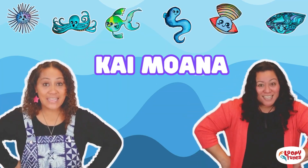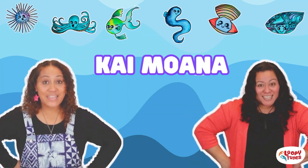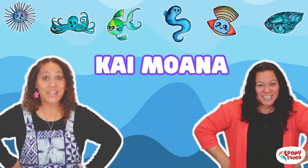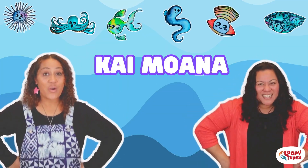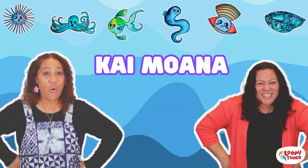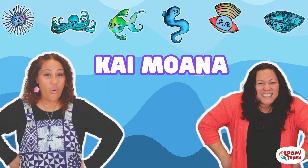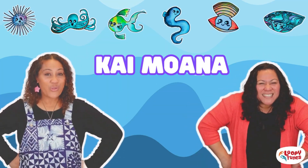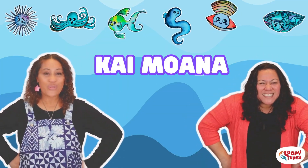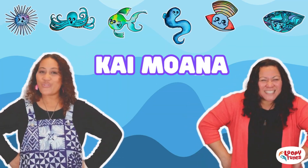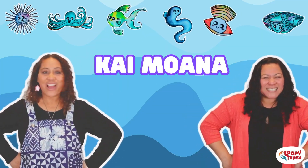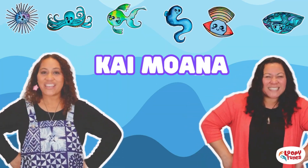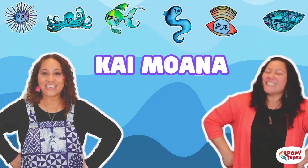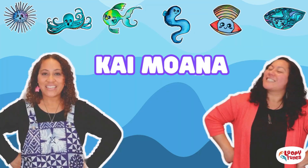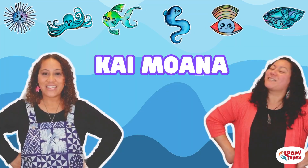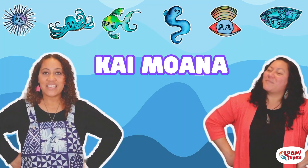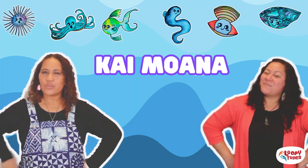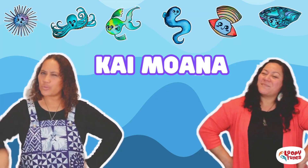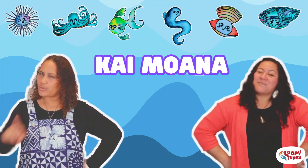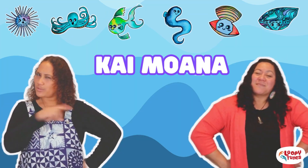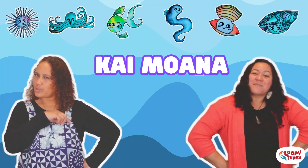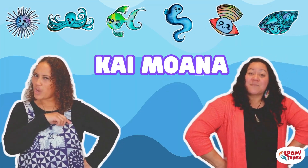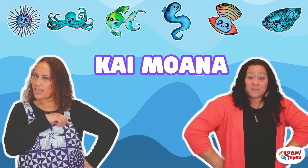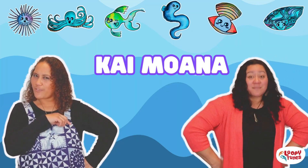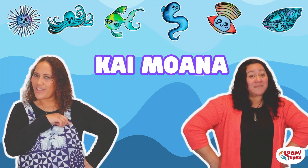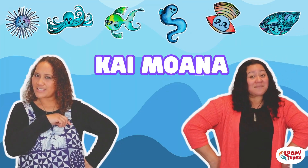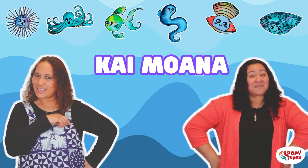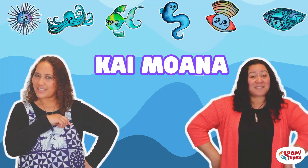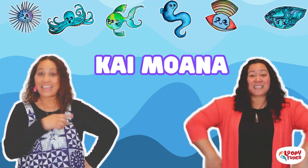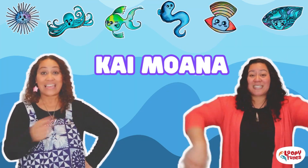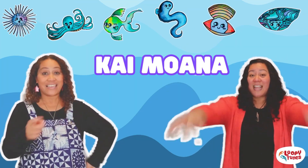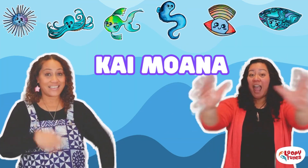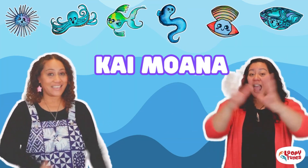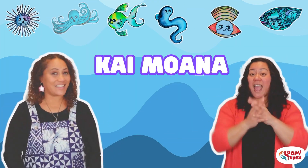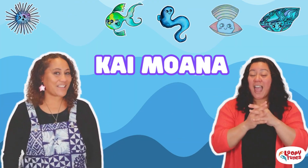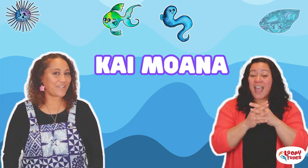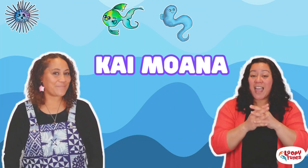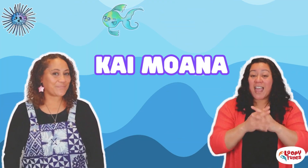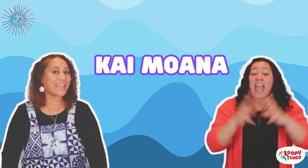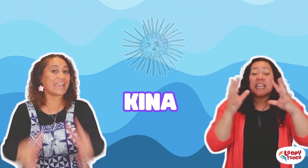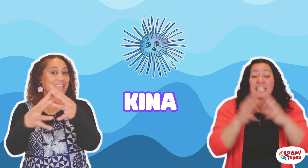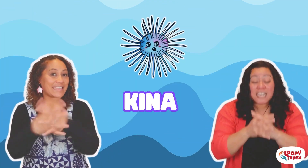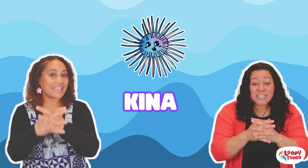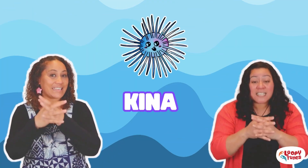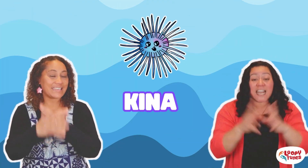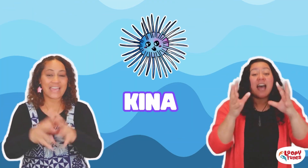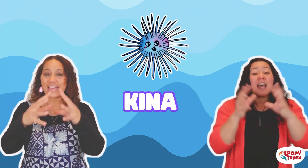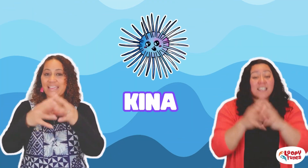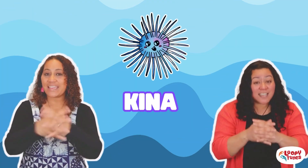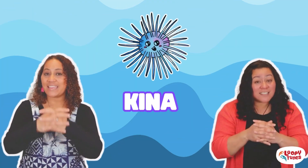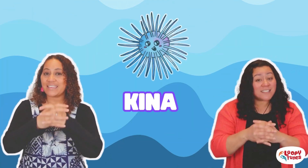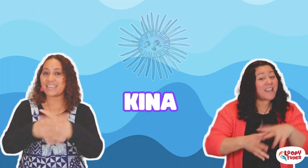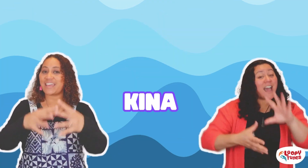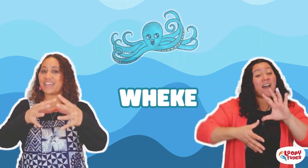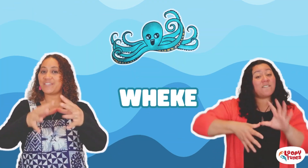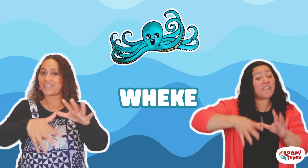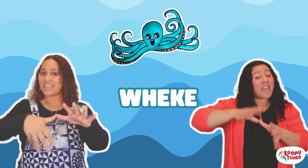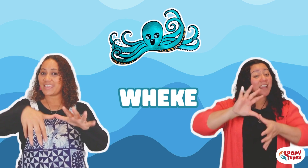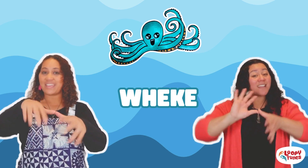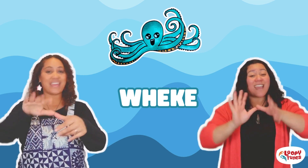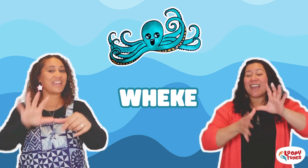Hey, ooh, you've got it. All right, should we try a little faster? Let's go. Kina